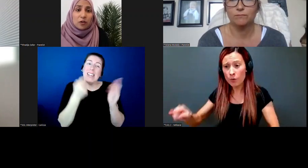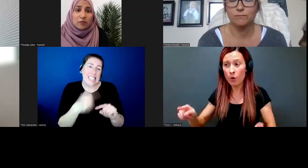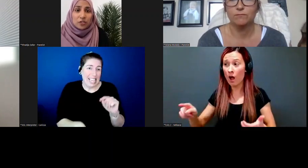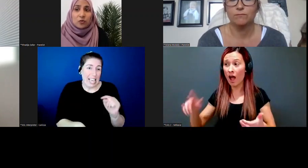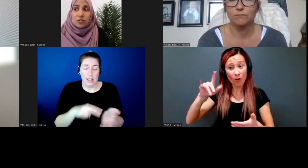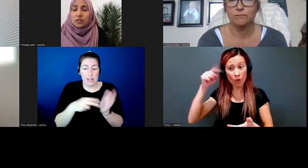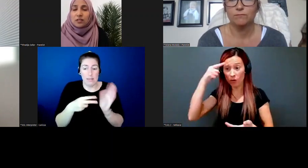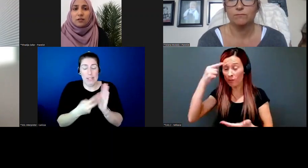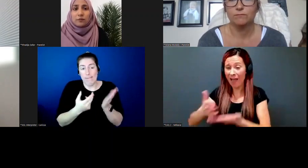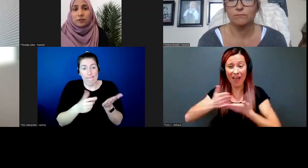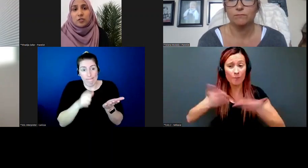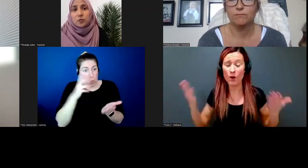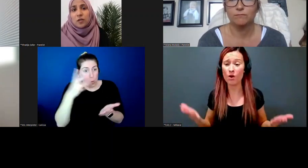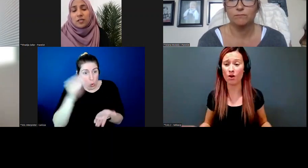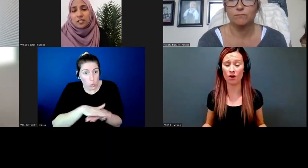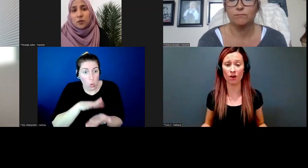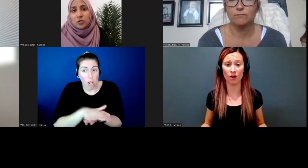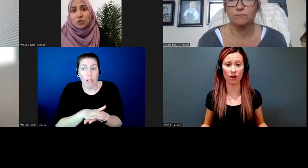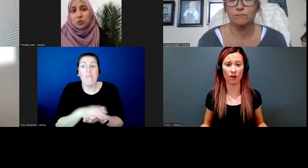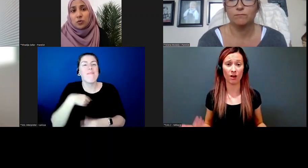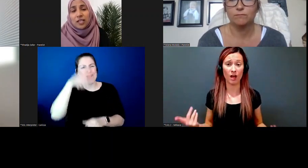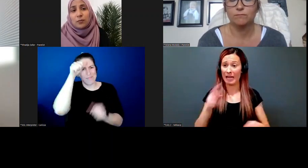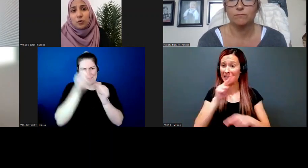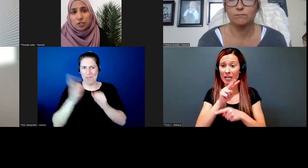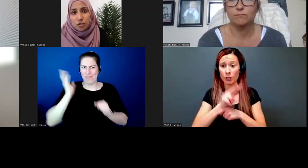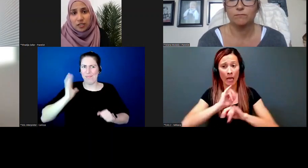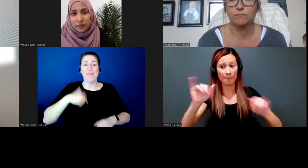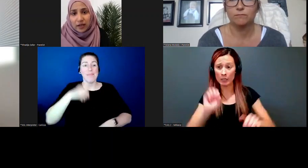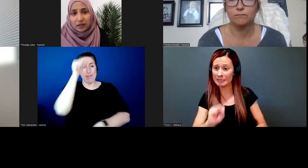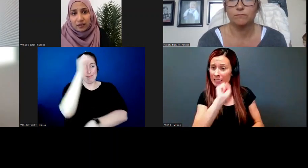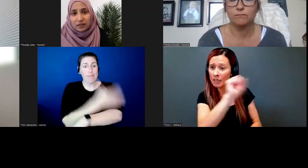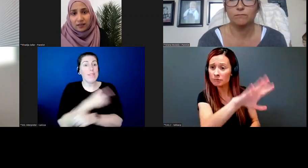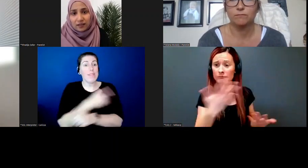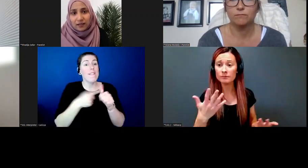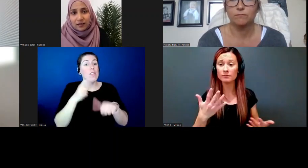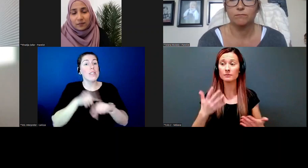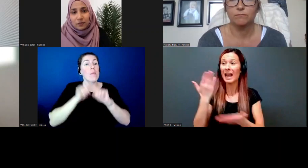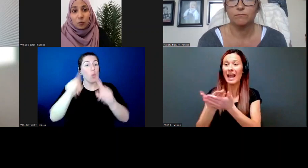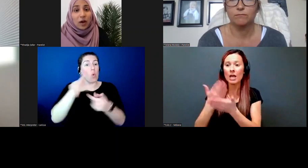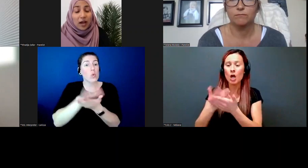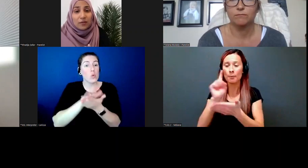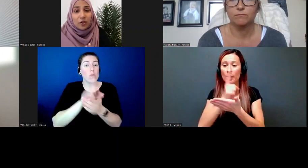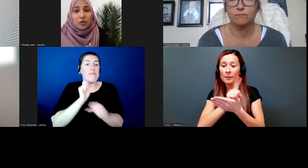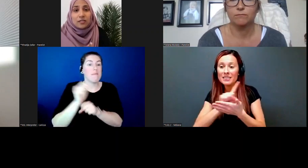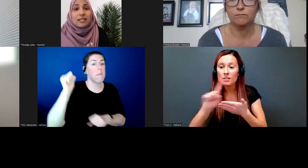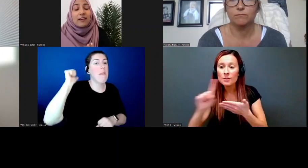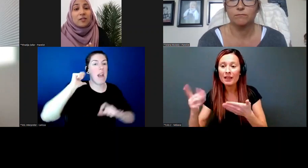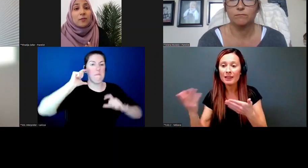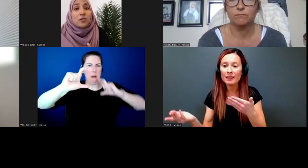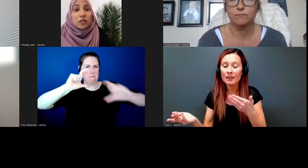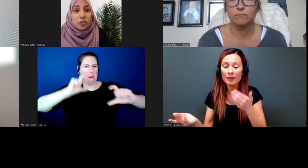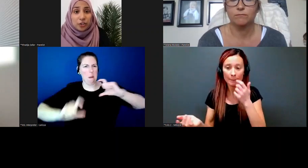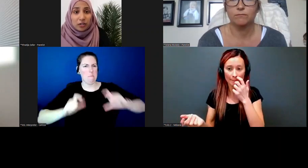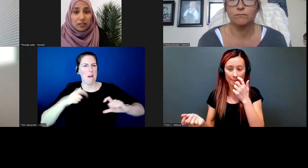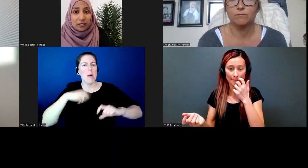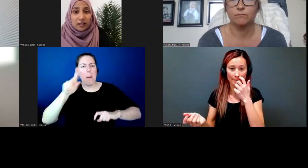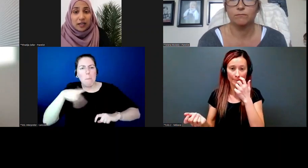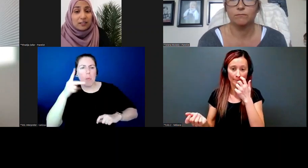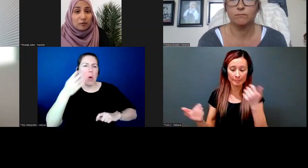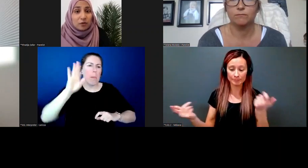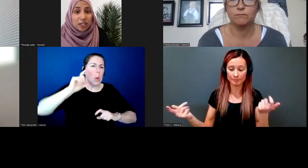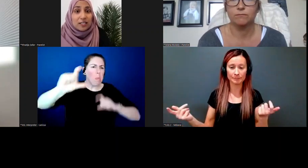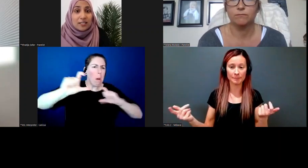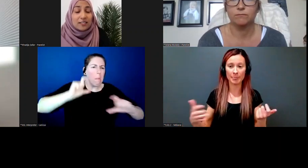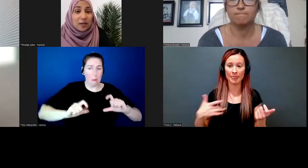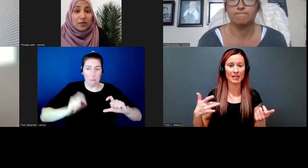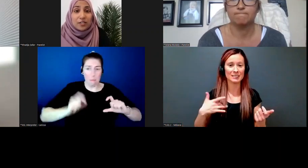a lot of issues. The first week my son went to school, he had bruises on his back. Why? Because they left him in his wheelchair all day. Other than